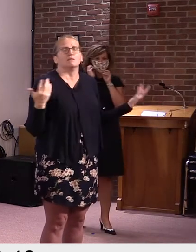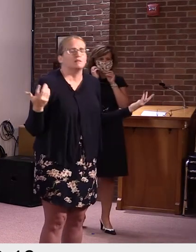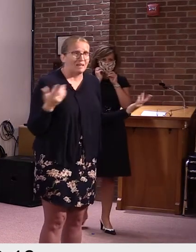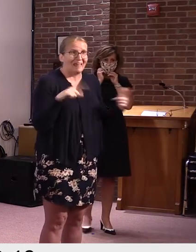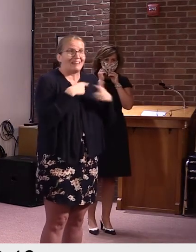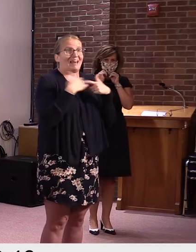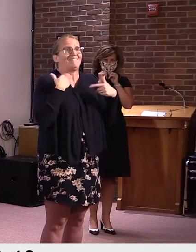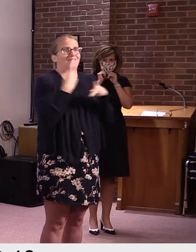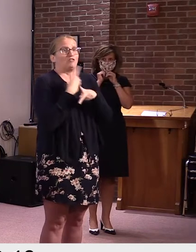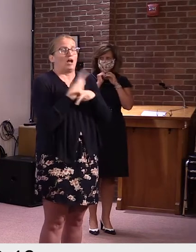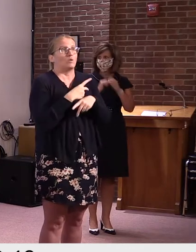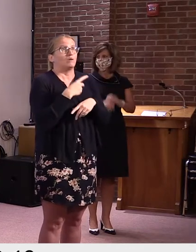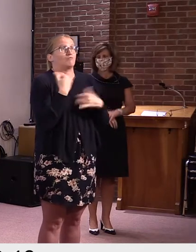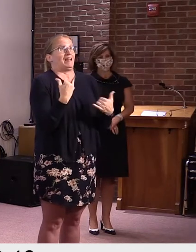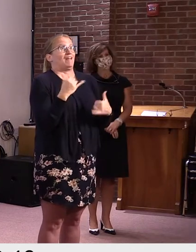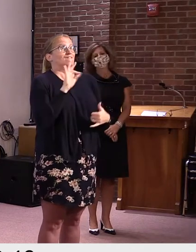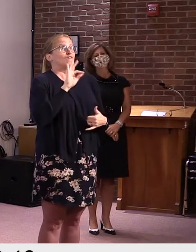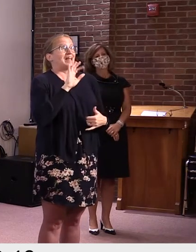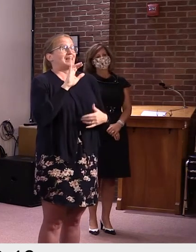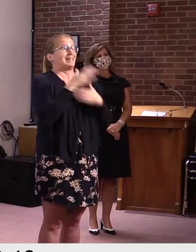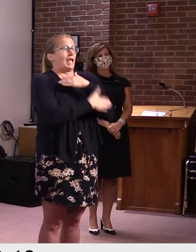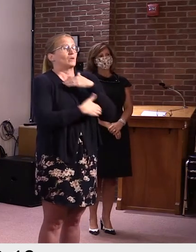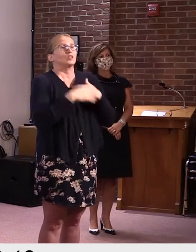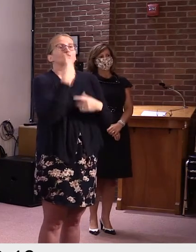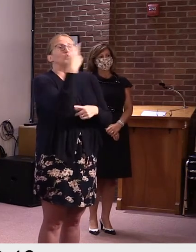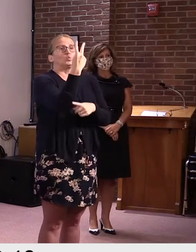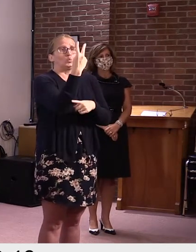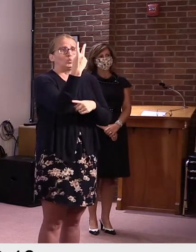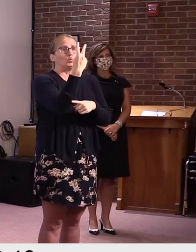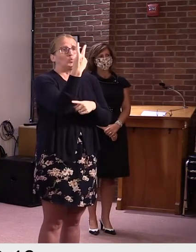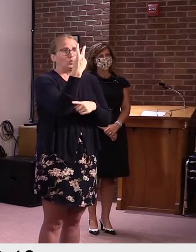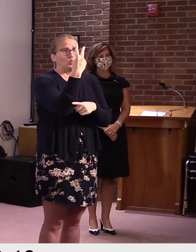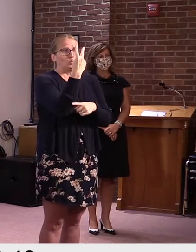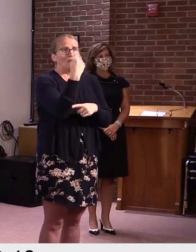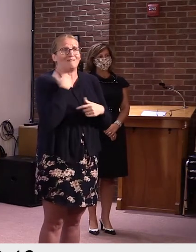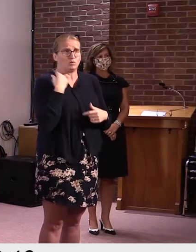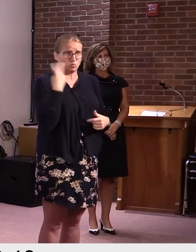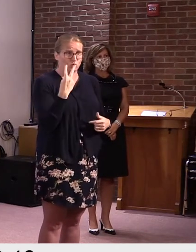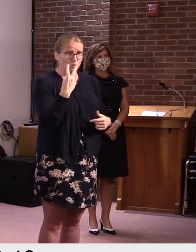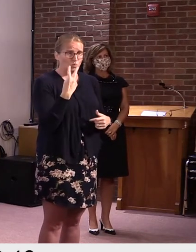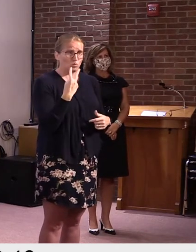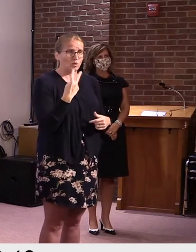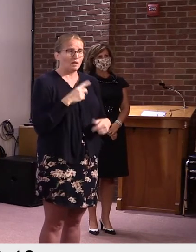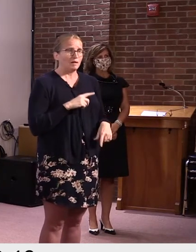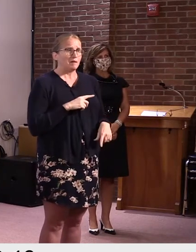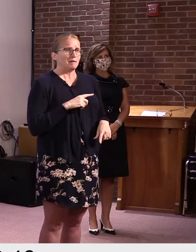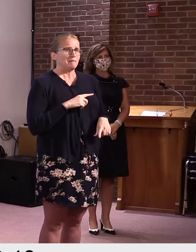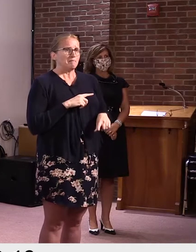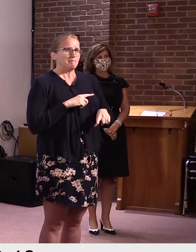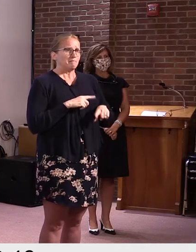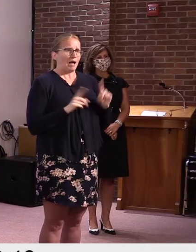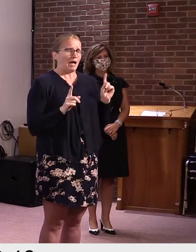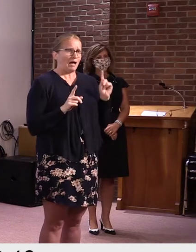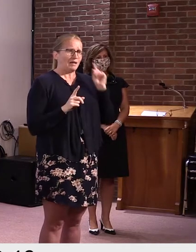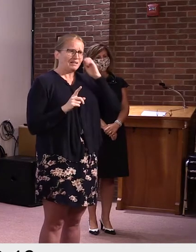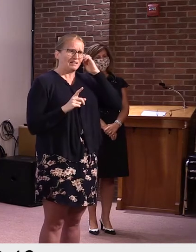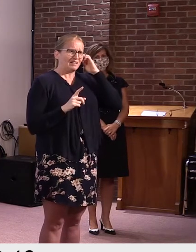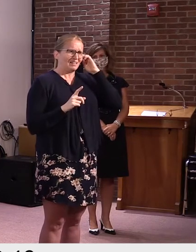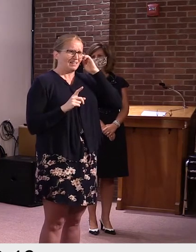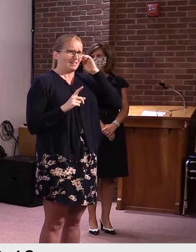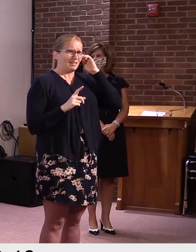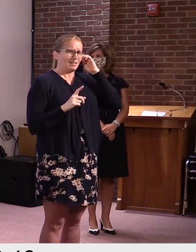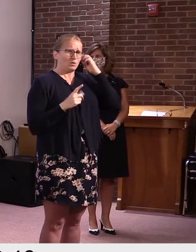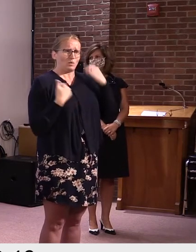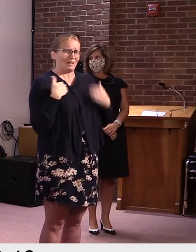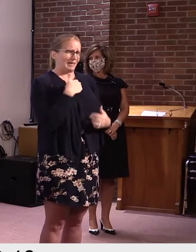cases. But a lot of that is because we all knew that Franklin County was stuck at 99 cases for a long time. We got three